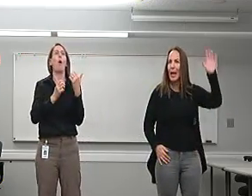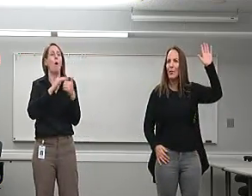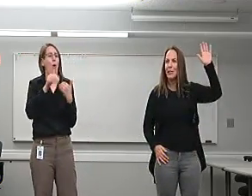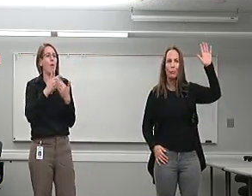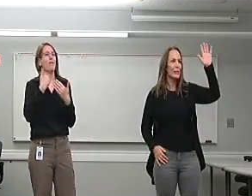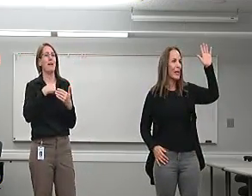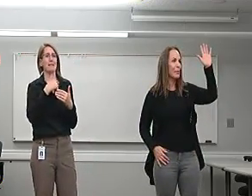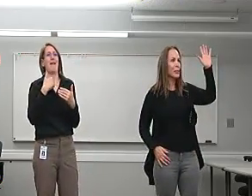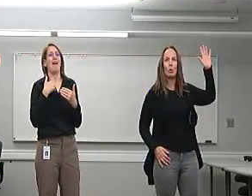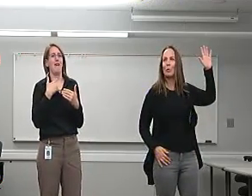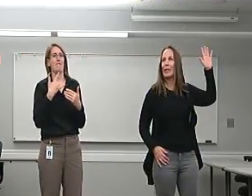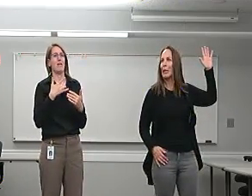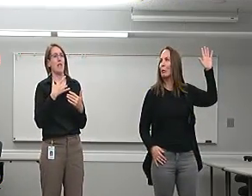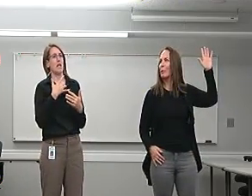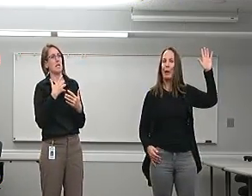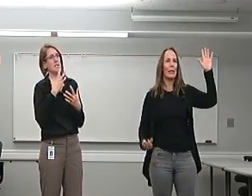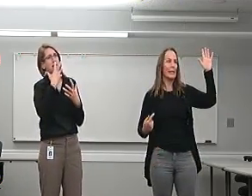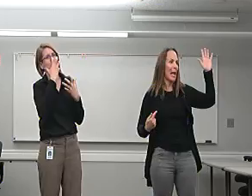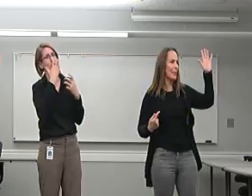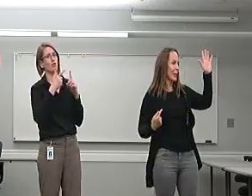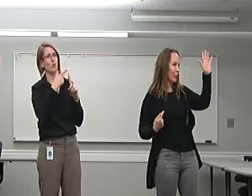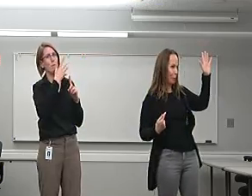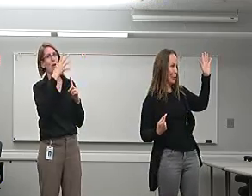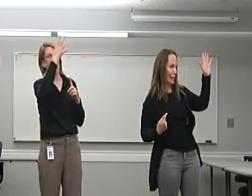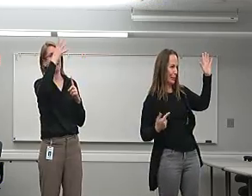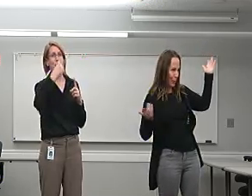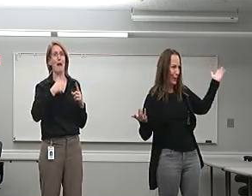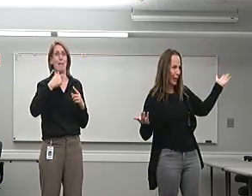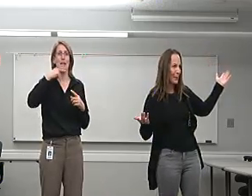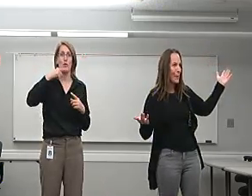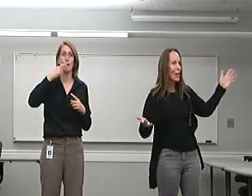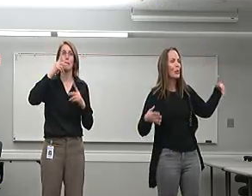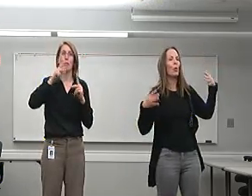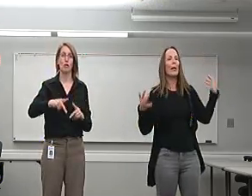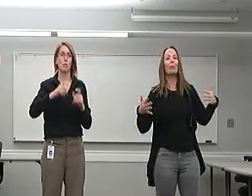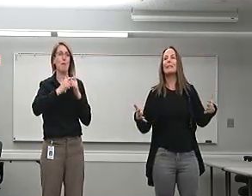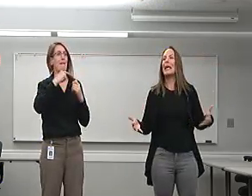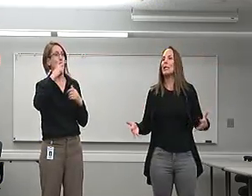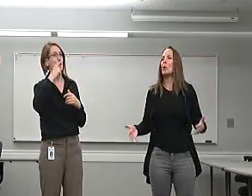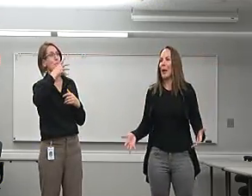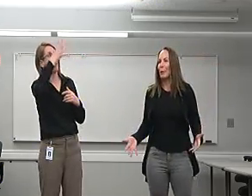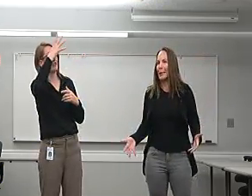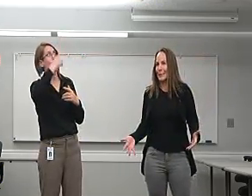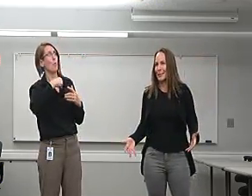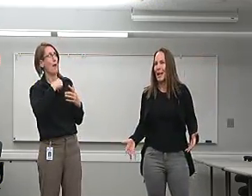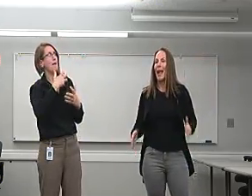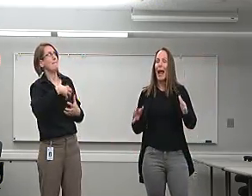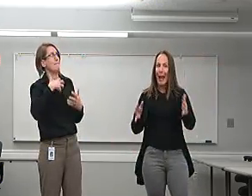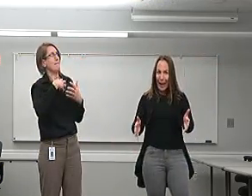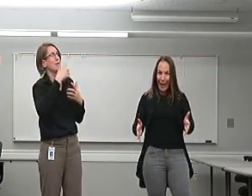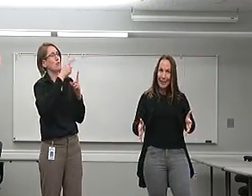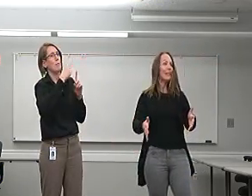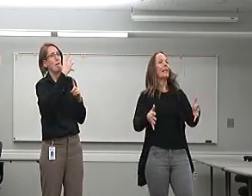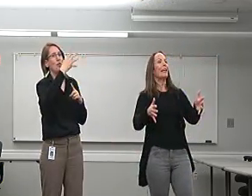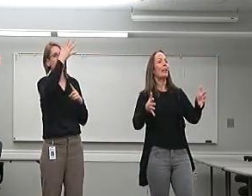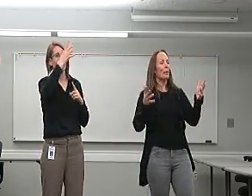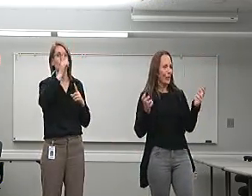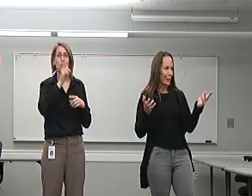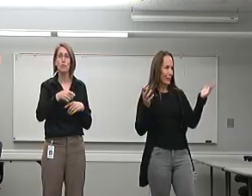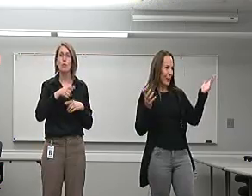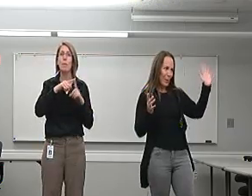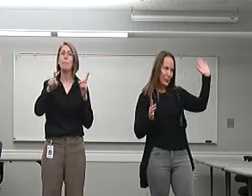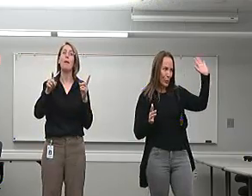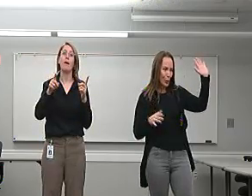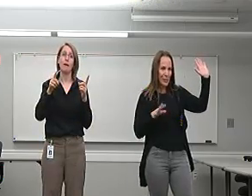toward my hearing parents, and I'm a hearing person, okay? So we resent our parents. And you hear, how many of you heard